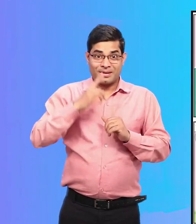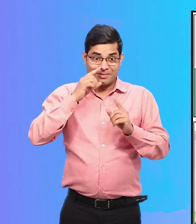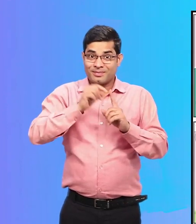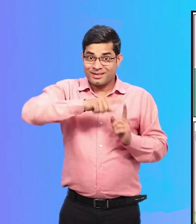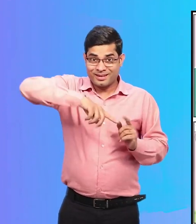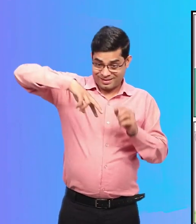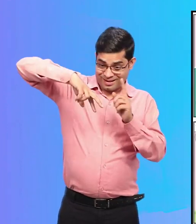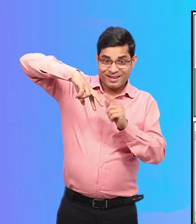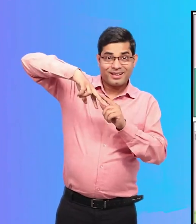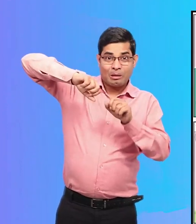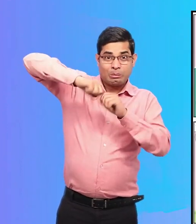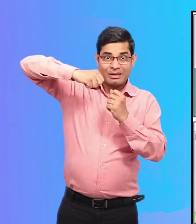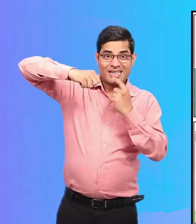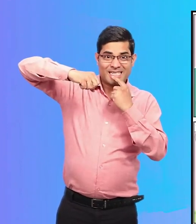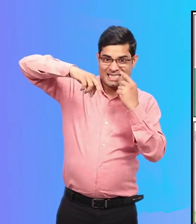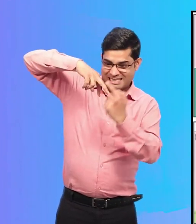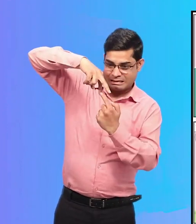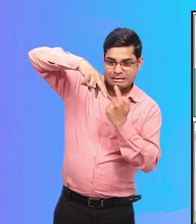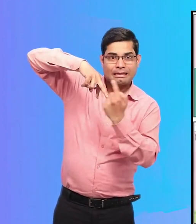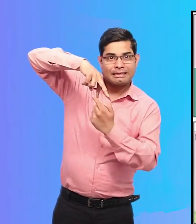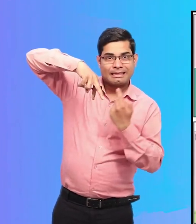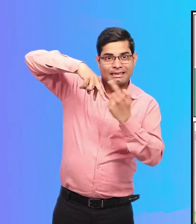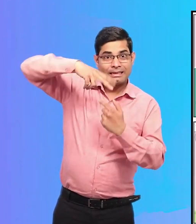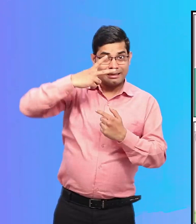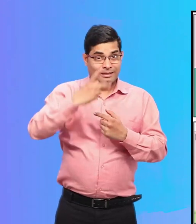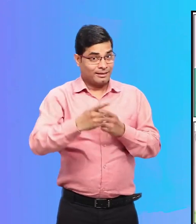pointing at her plastered leg and asking her mother,